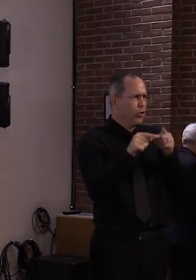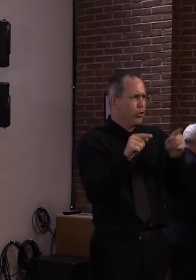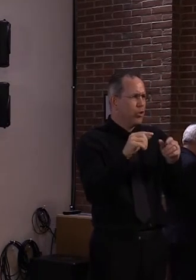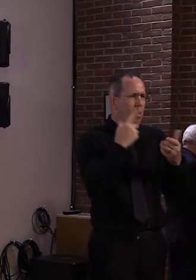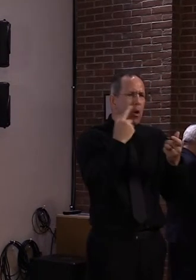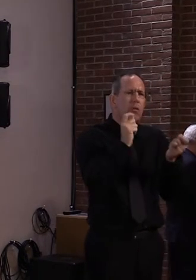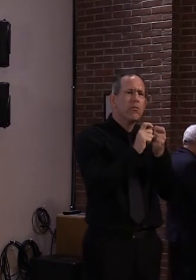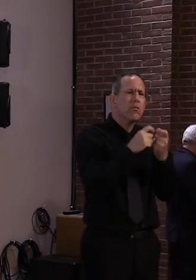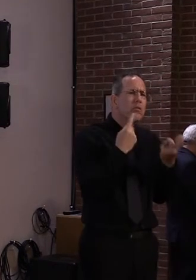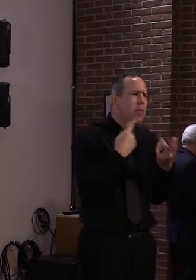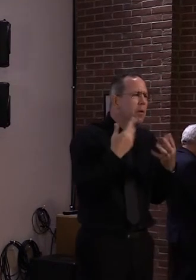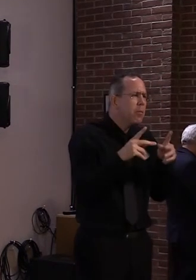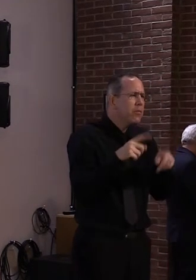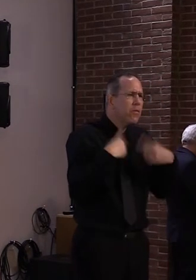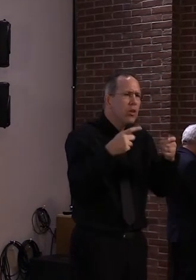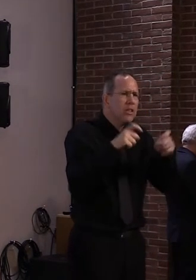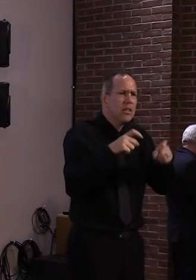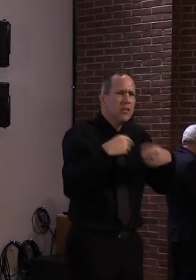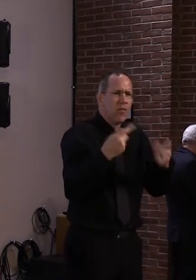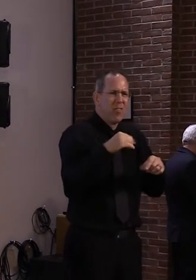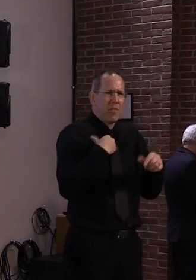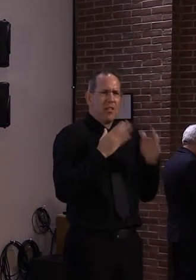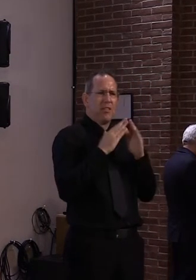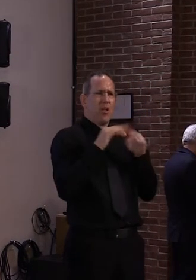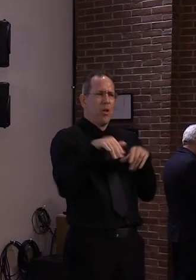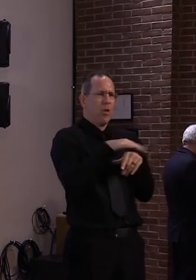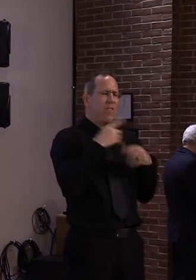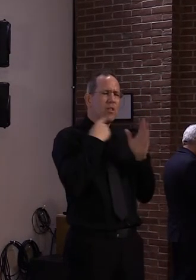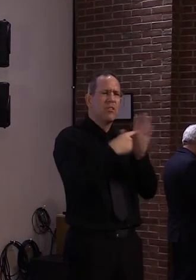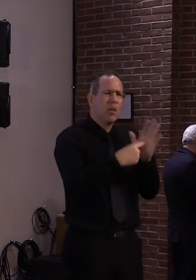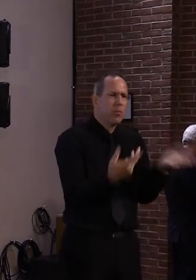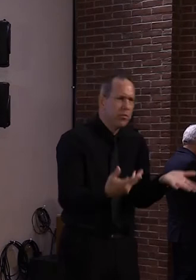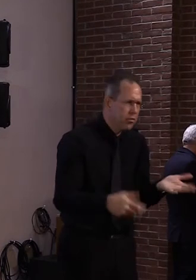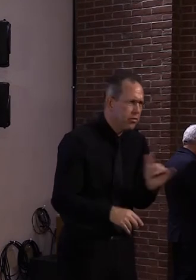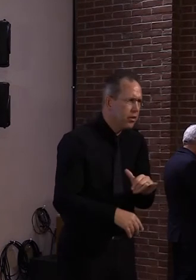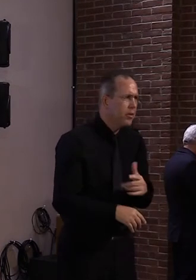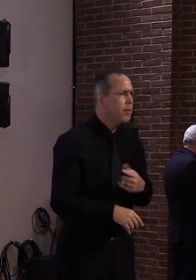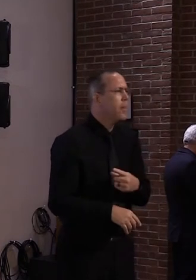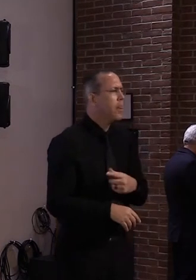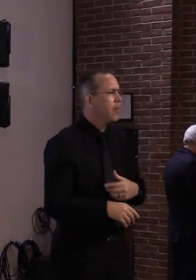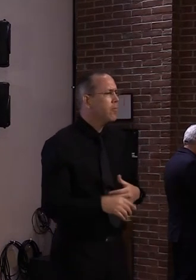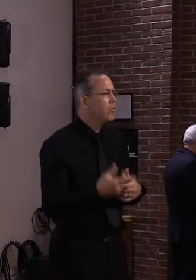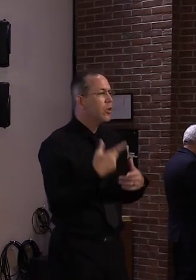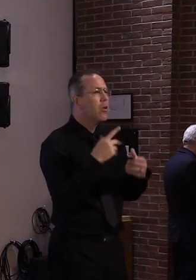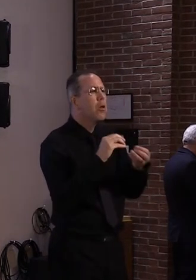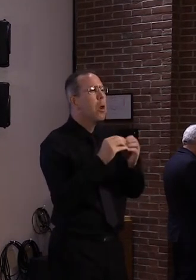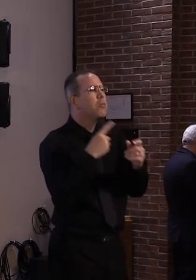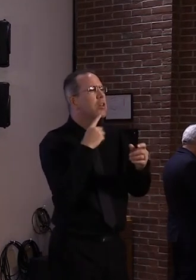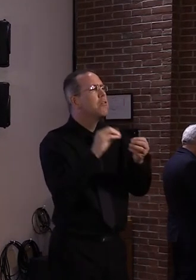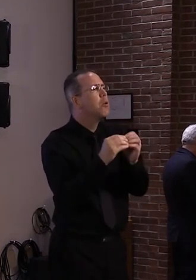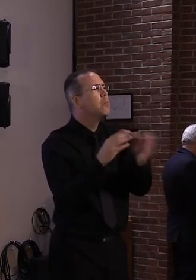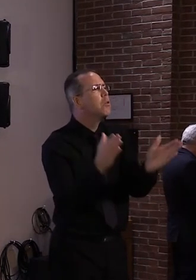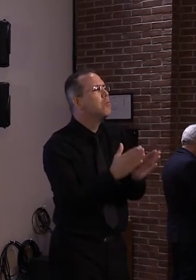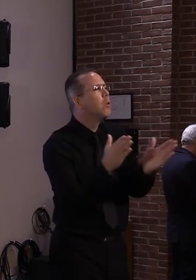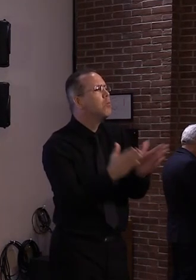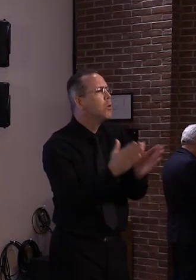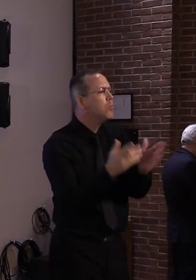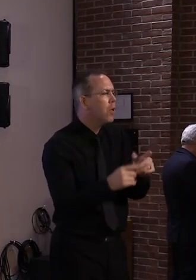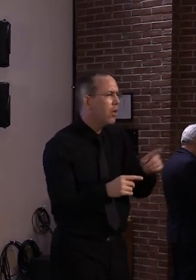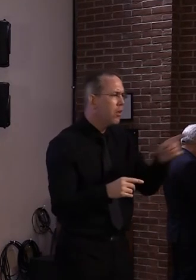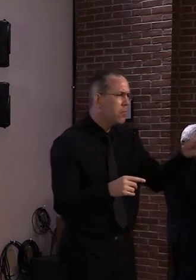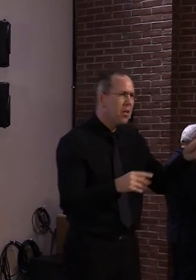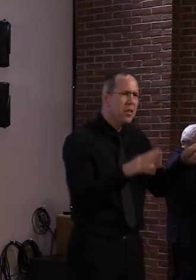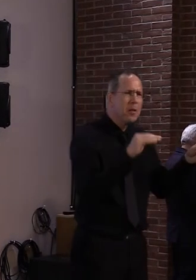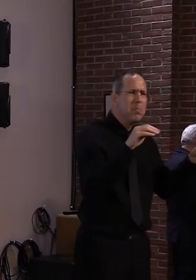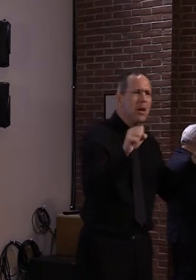numbers are too small, Massachusetts is doing this with towns and municipalities that are down,